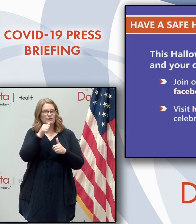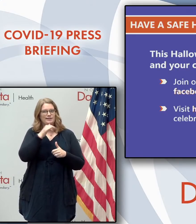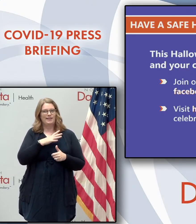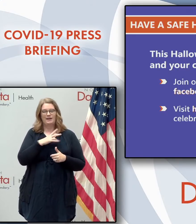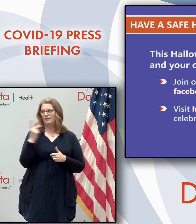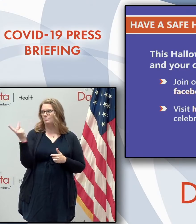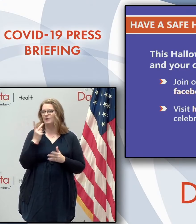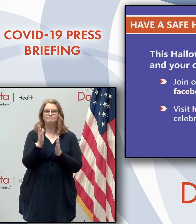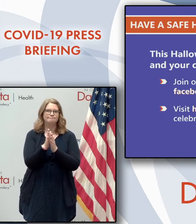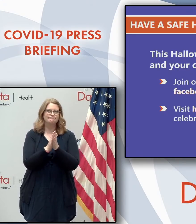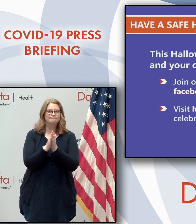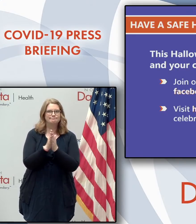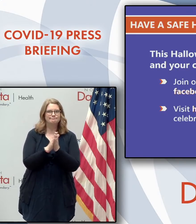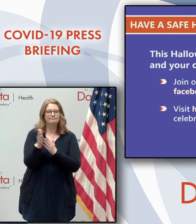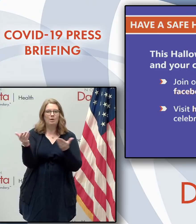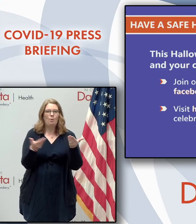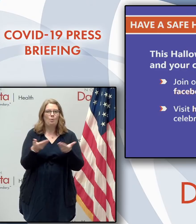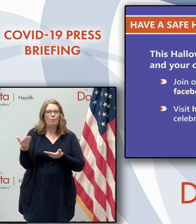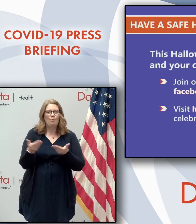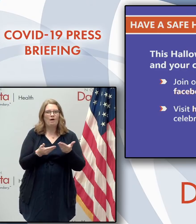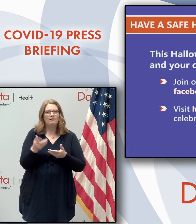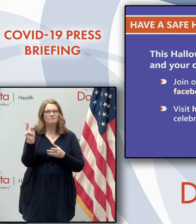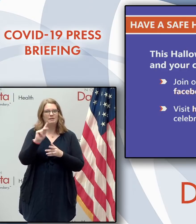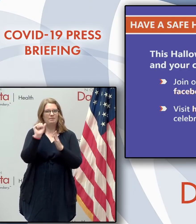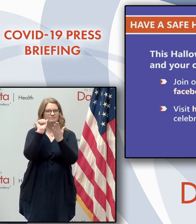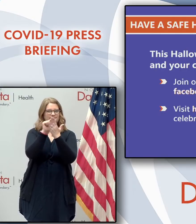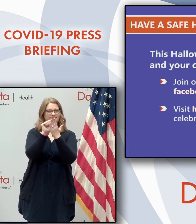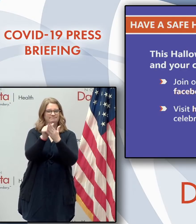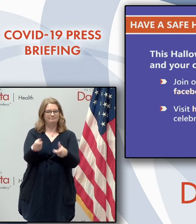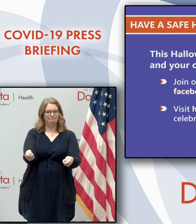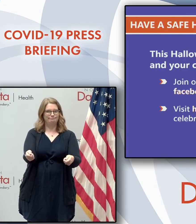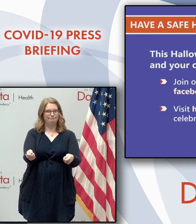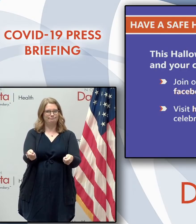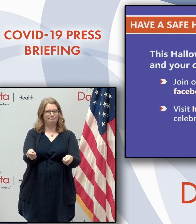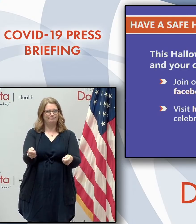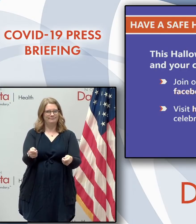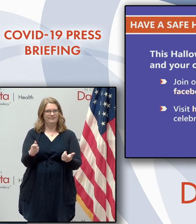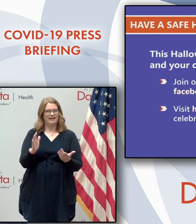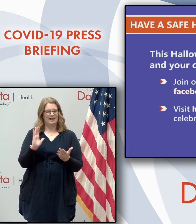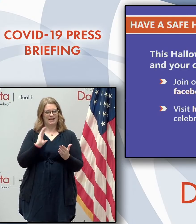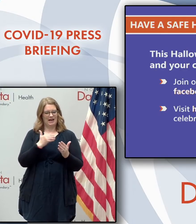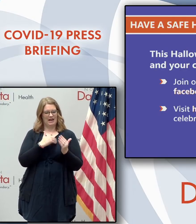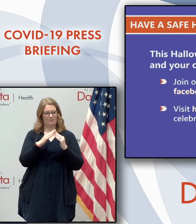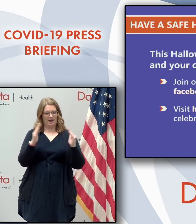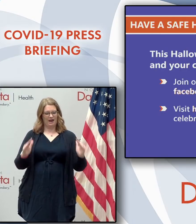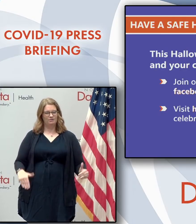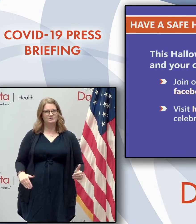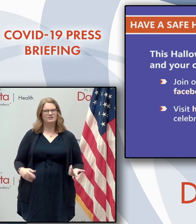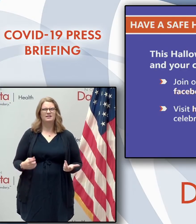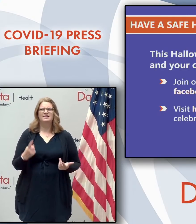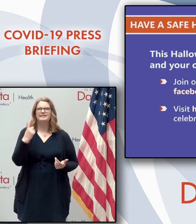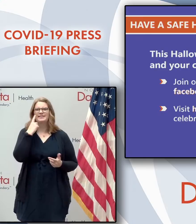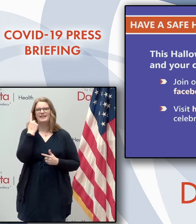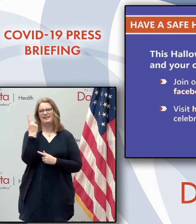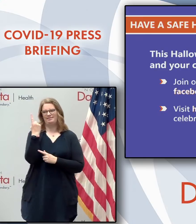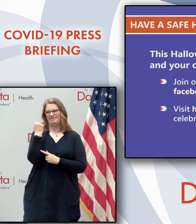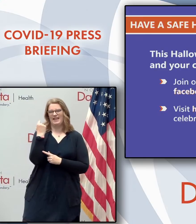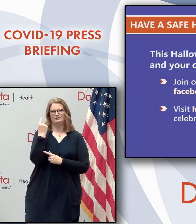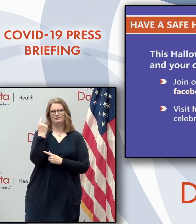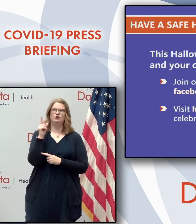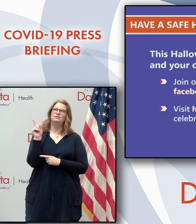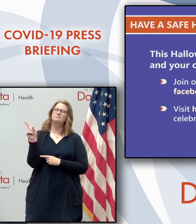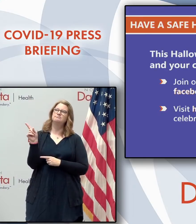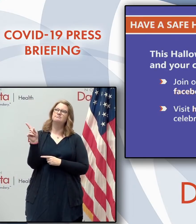welcoming trick-or-treaters at the governor's residence. It has always led to large crowds. I think last year, in